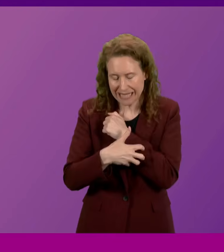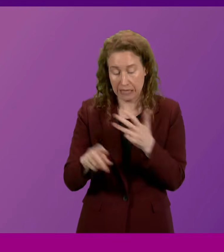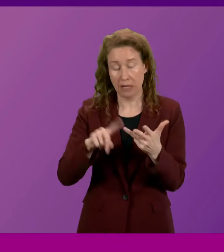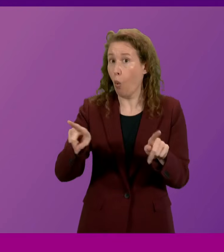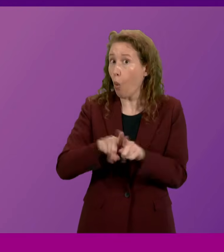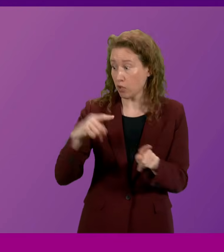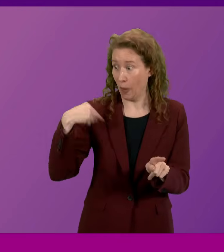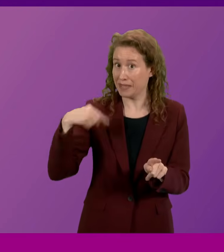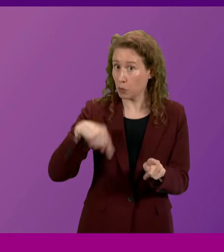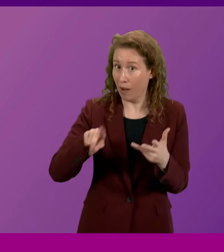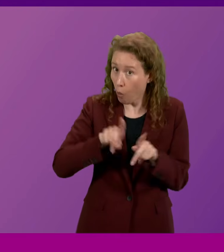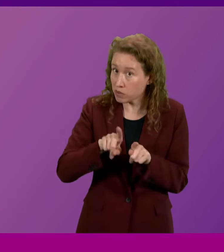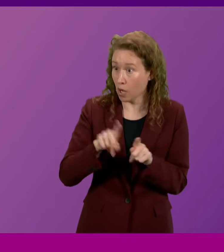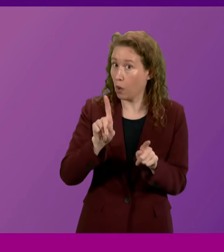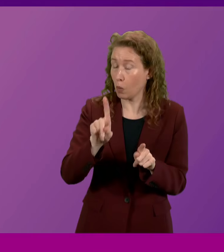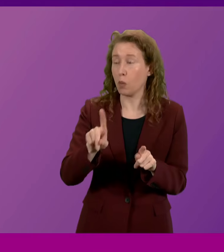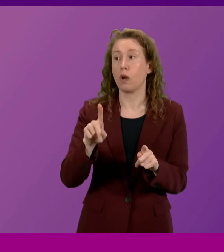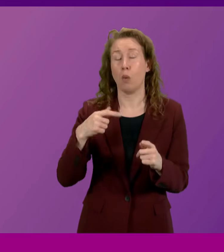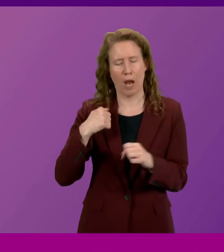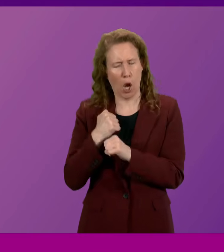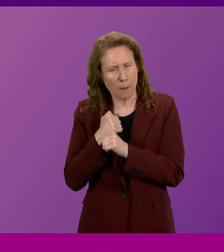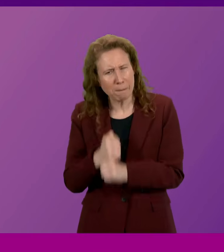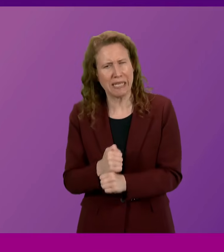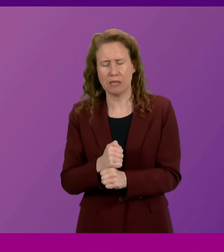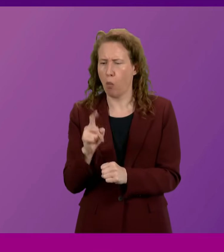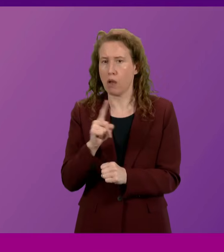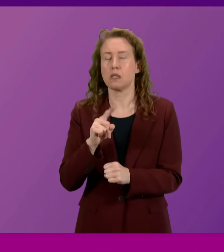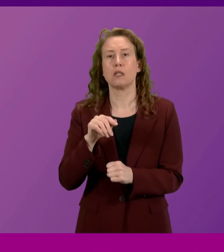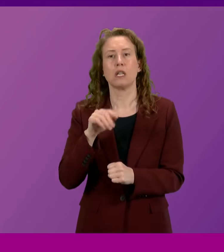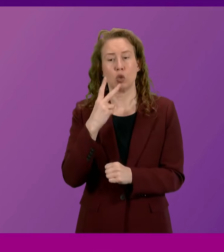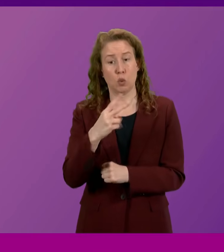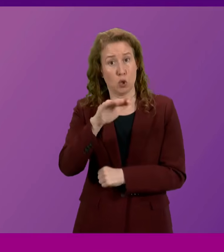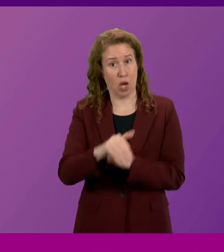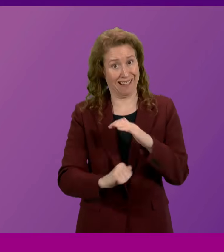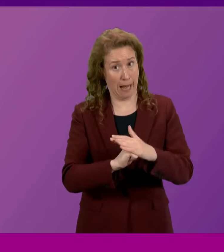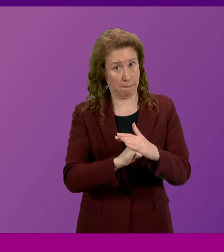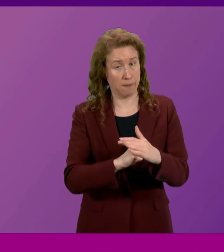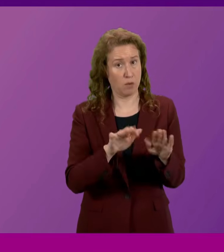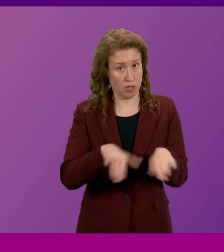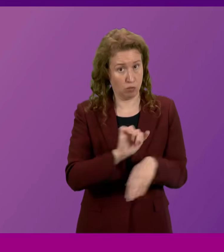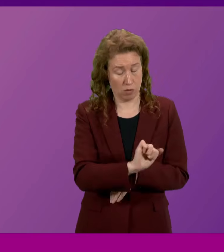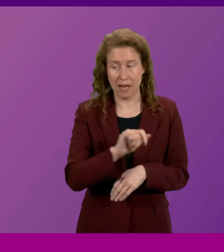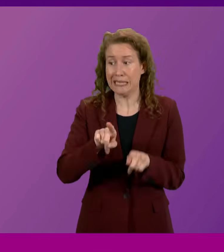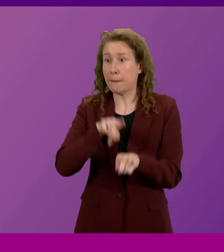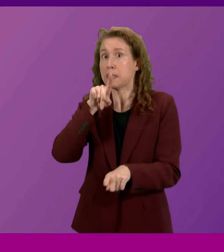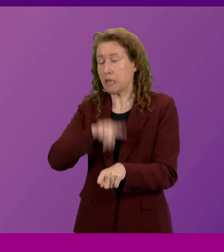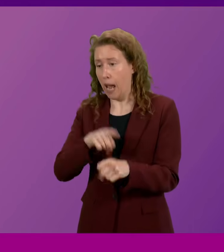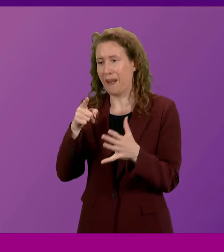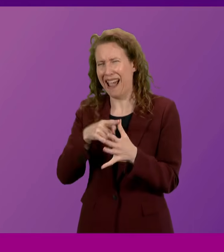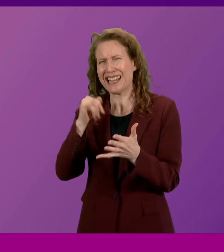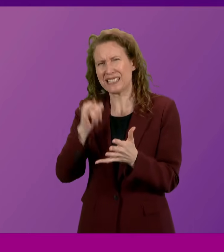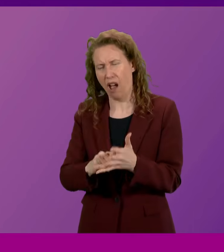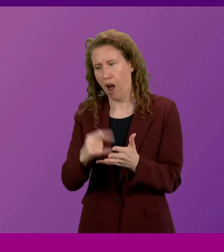week as we commit ourselves to lifting the 2-child cap, Anna Sarwar